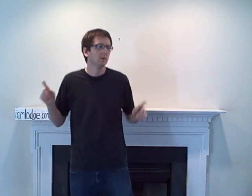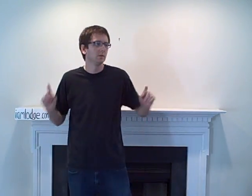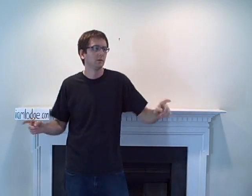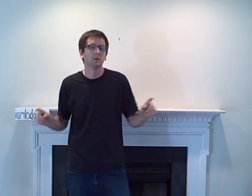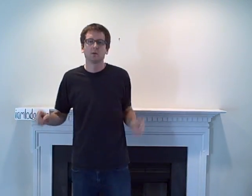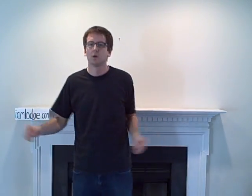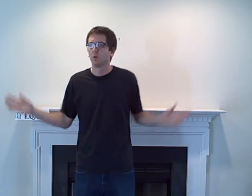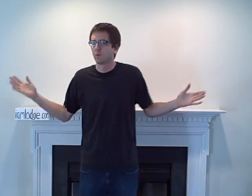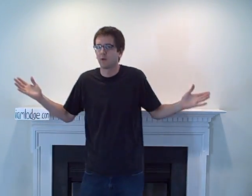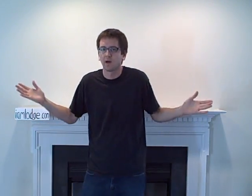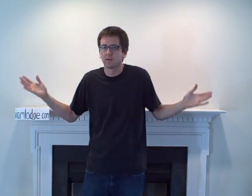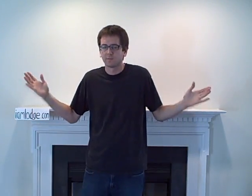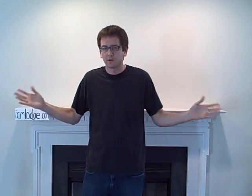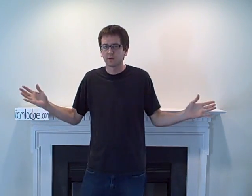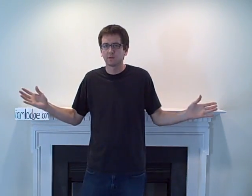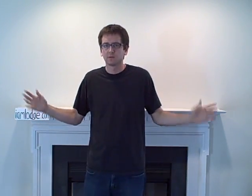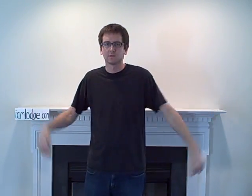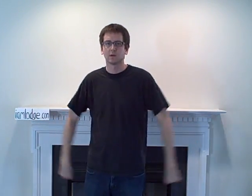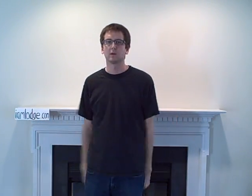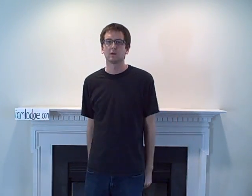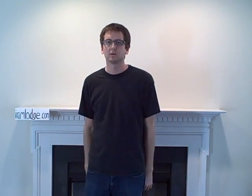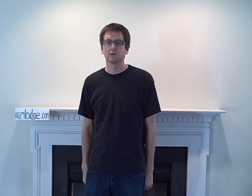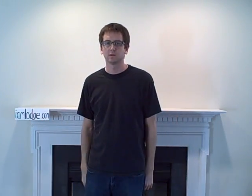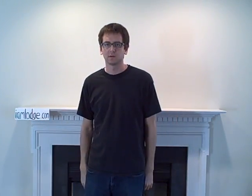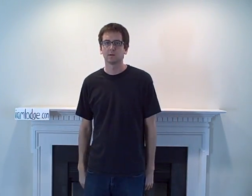Na na na na. We're not afraid of the dark again.